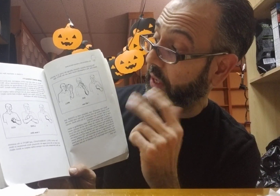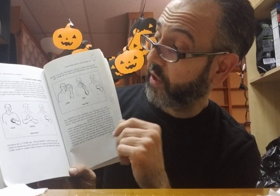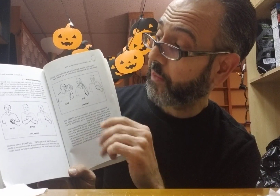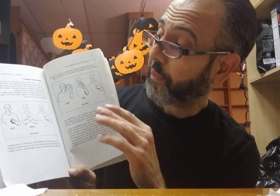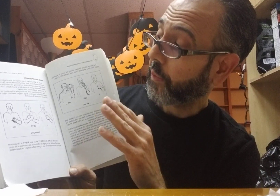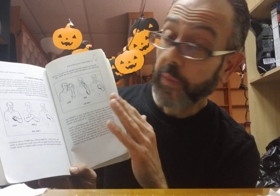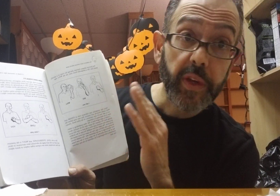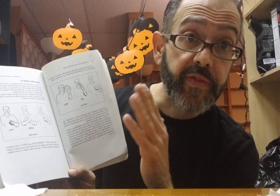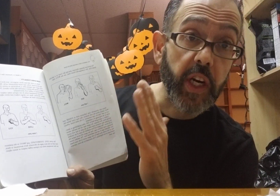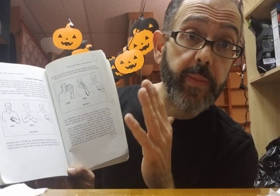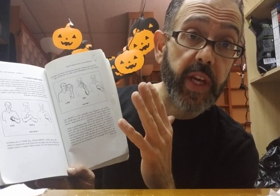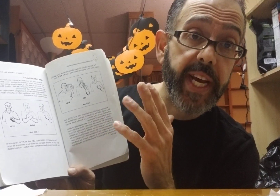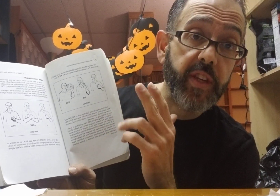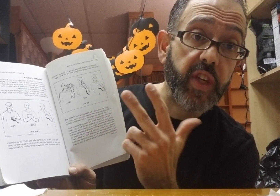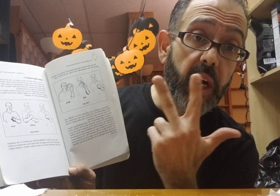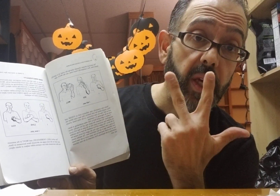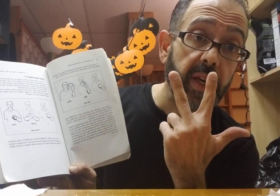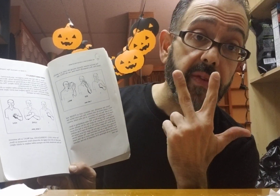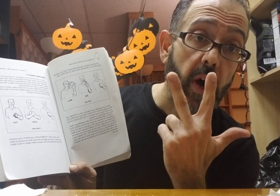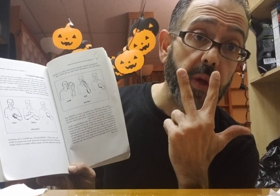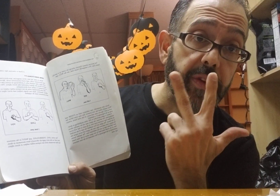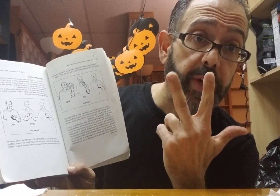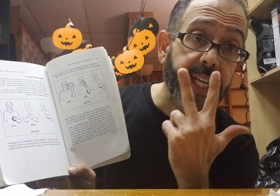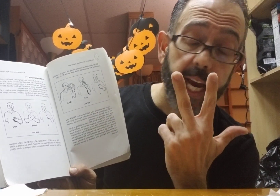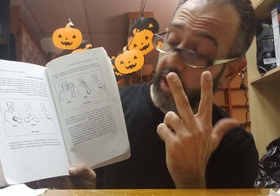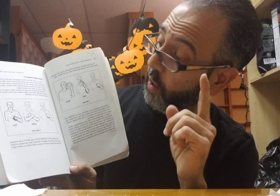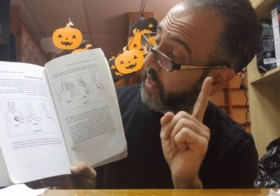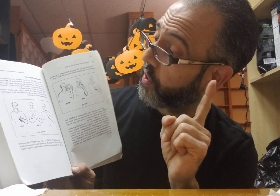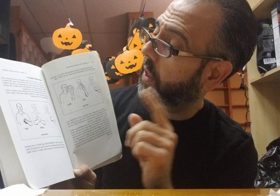categories. Verbs in ASL fall into three categories.